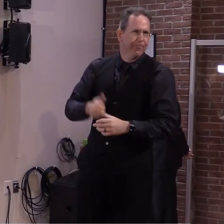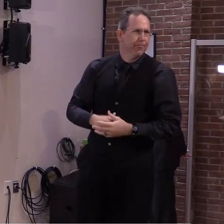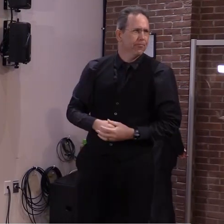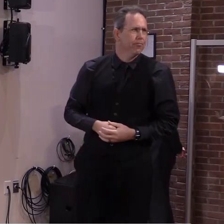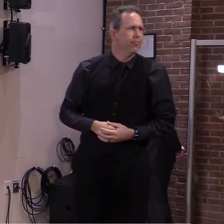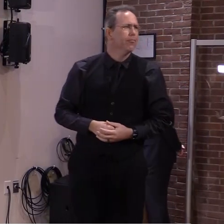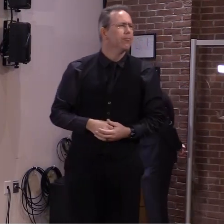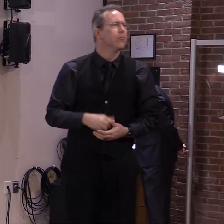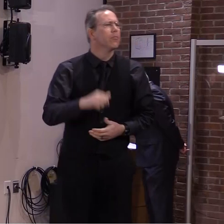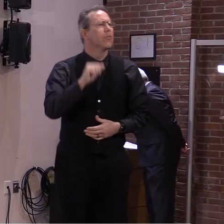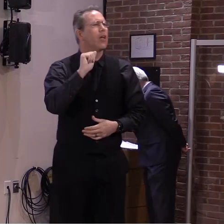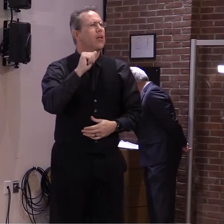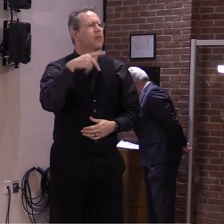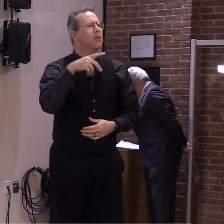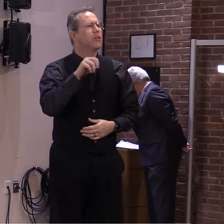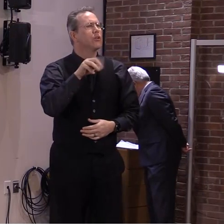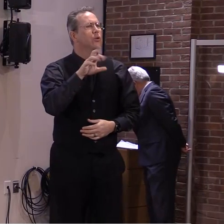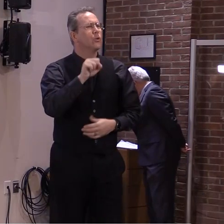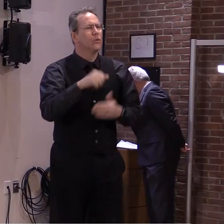Hi, everybody.